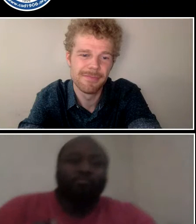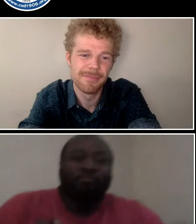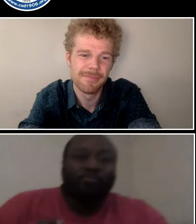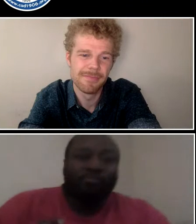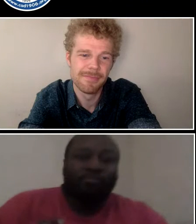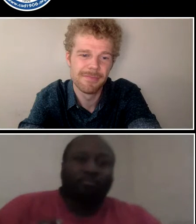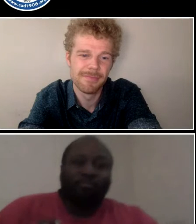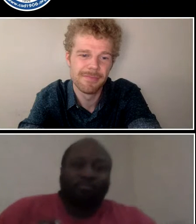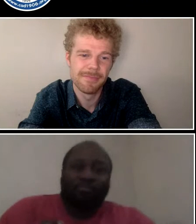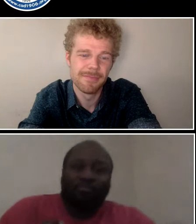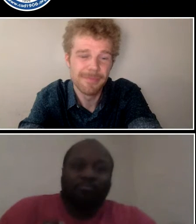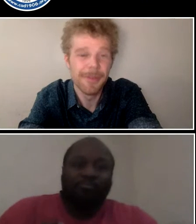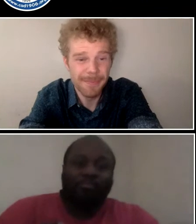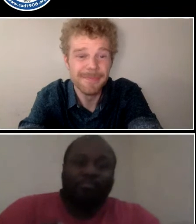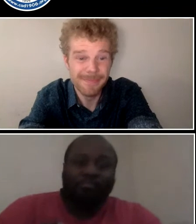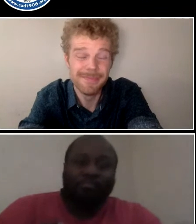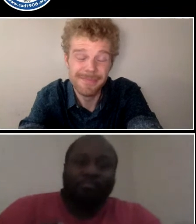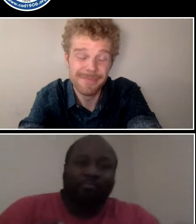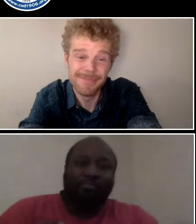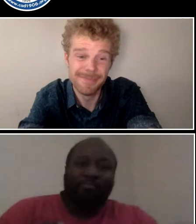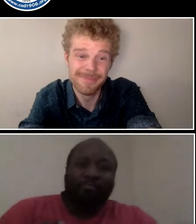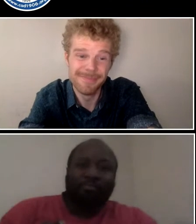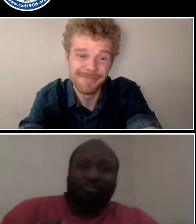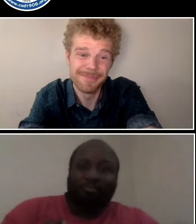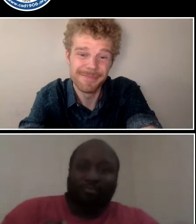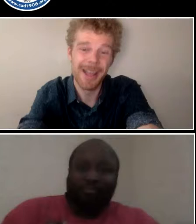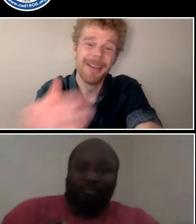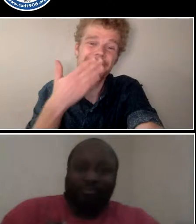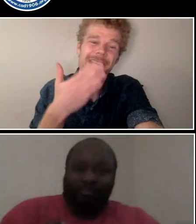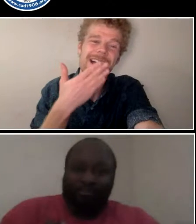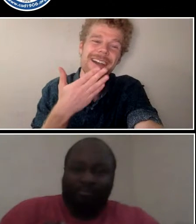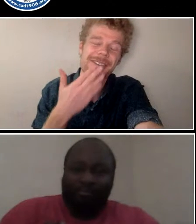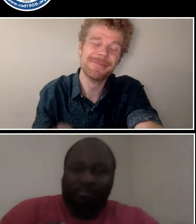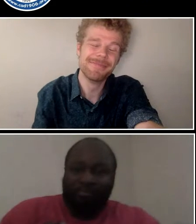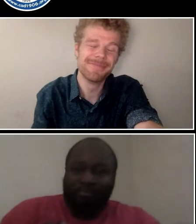and why I decided that it was important for me to run.